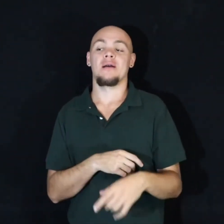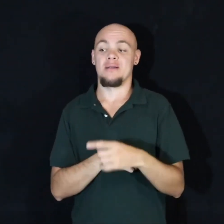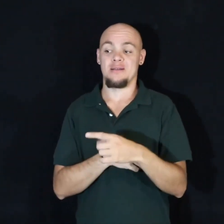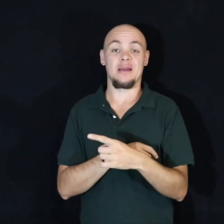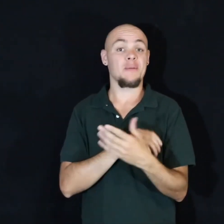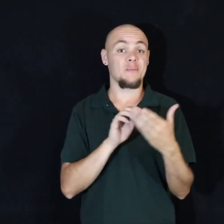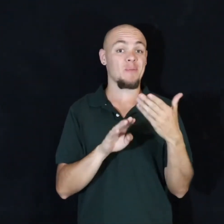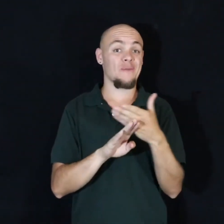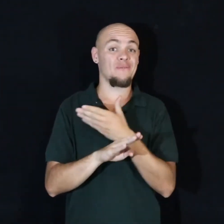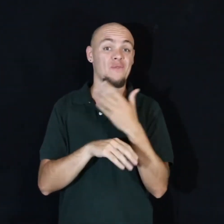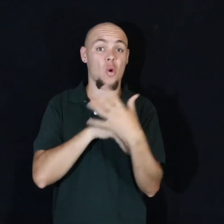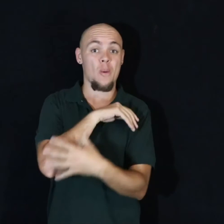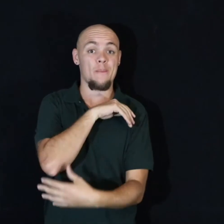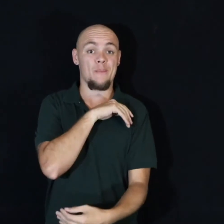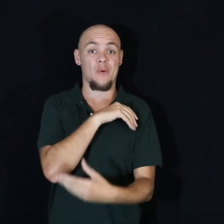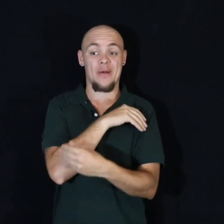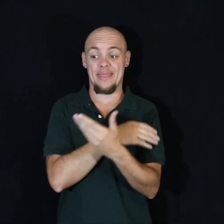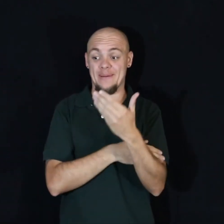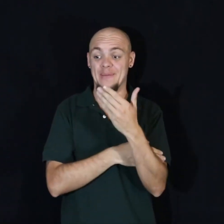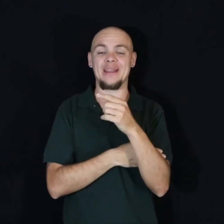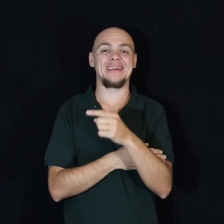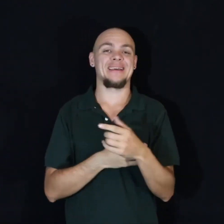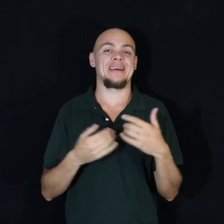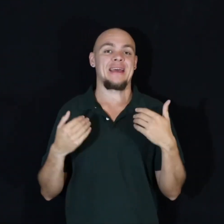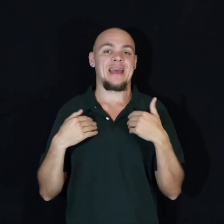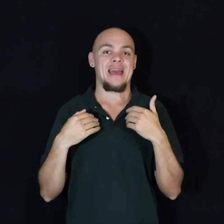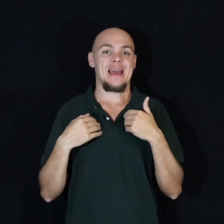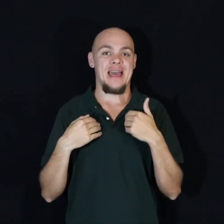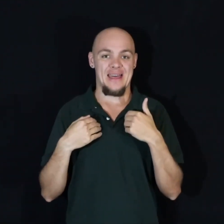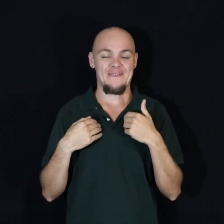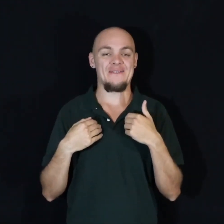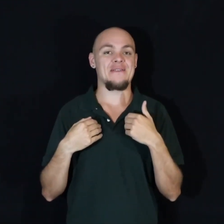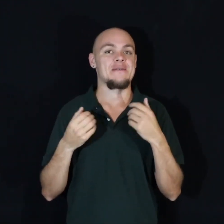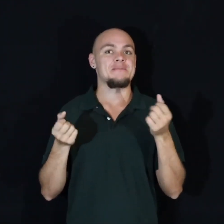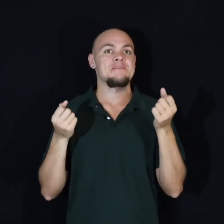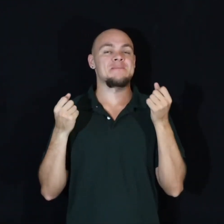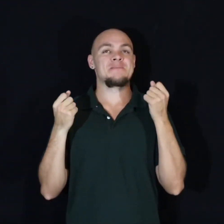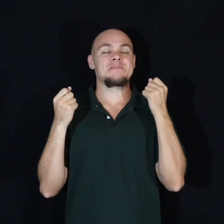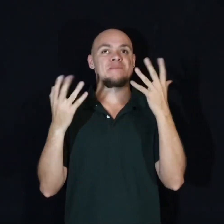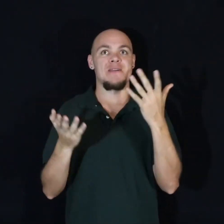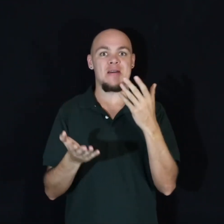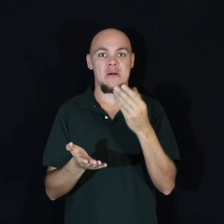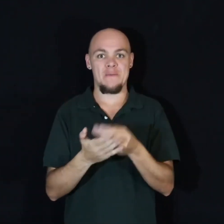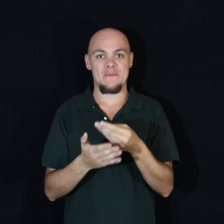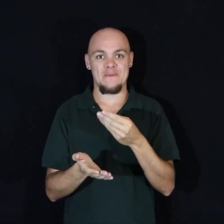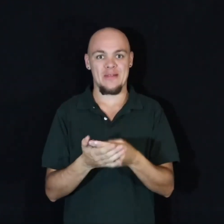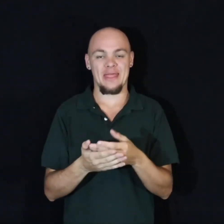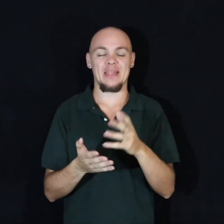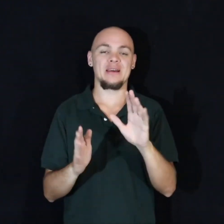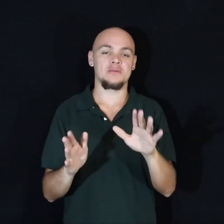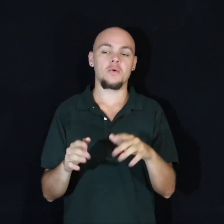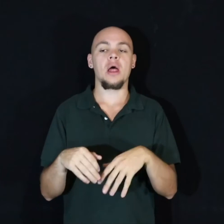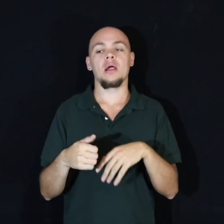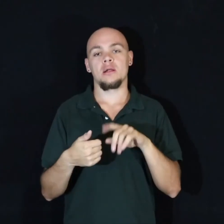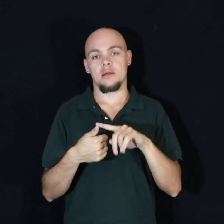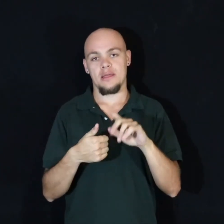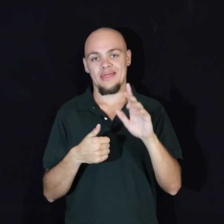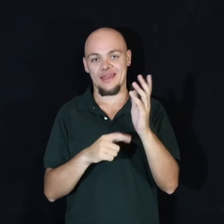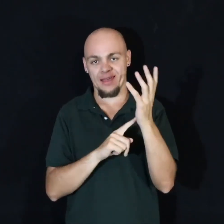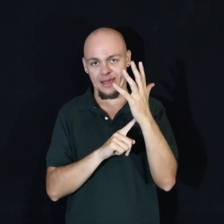boy in the morning, Tom was literally rolling in wealth. He had, besides the things before mentioned, 12